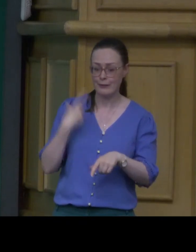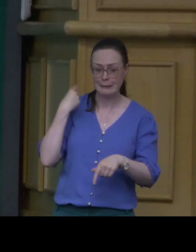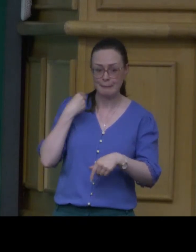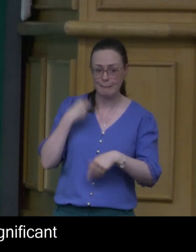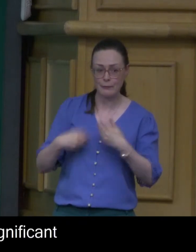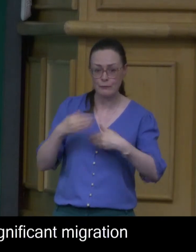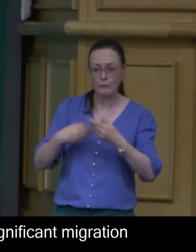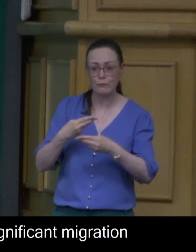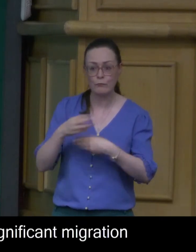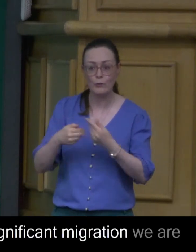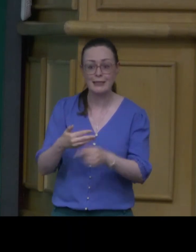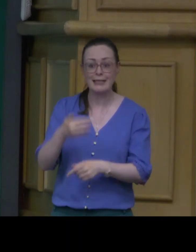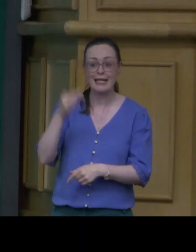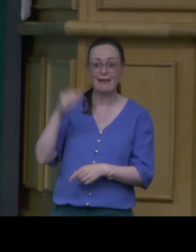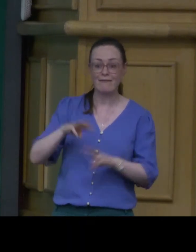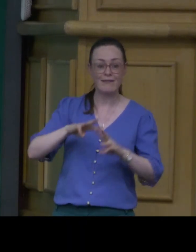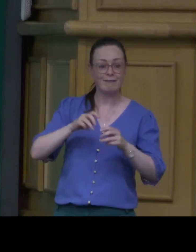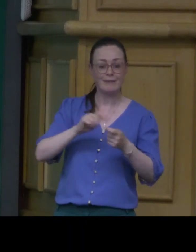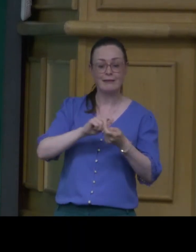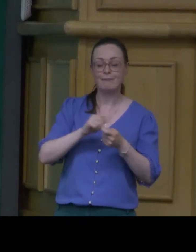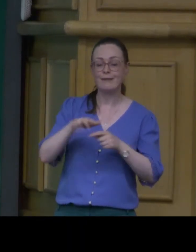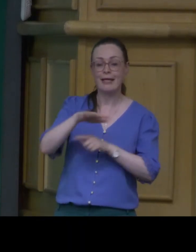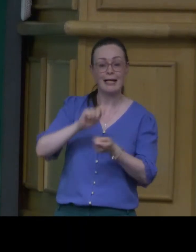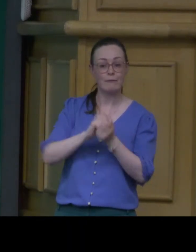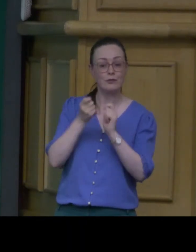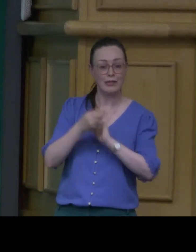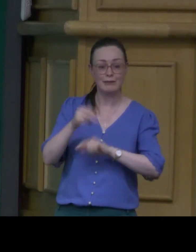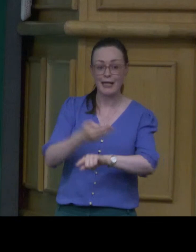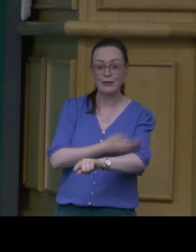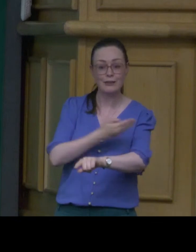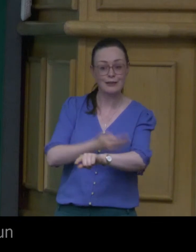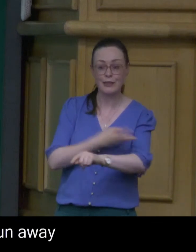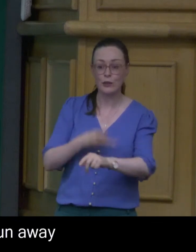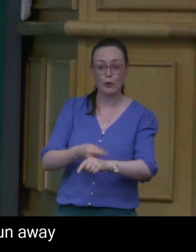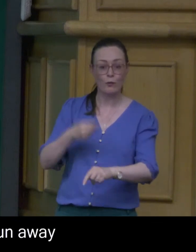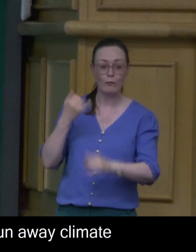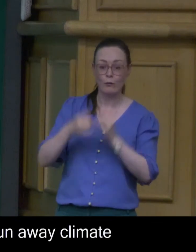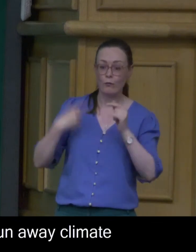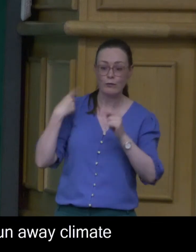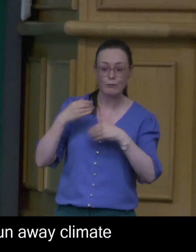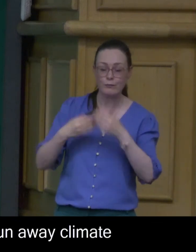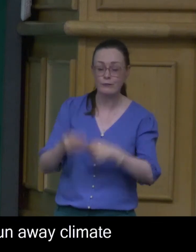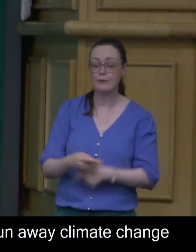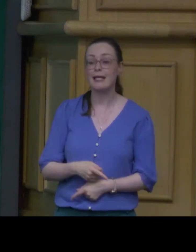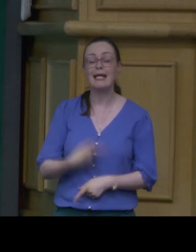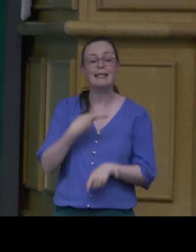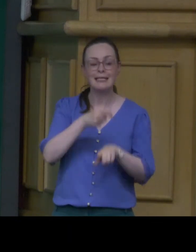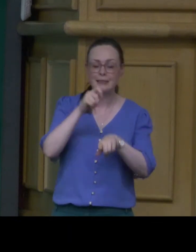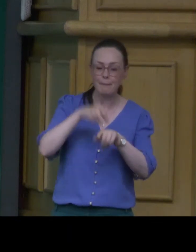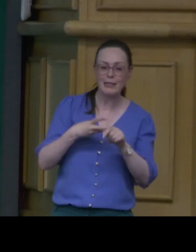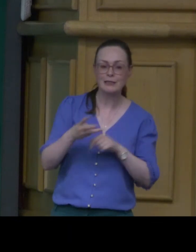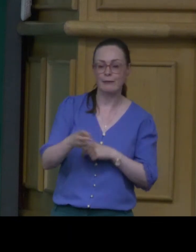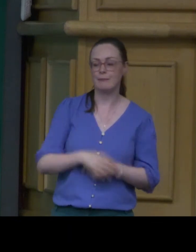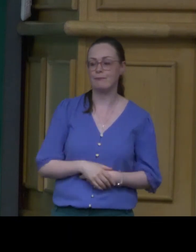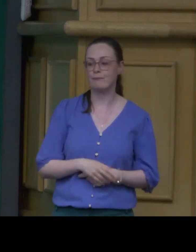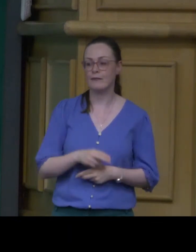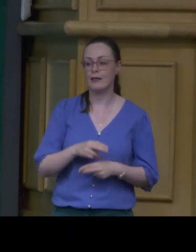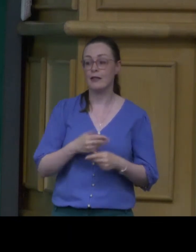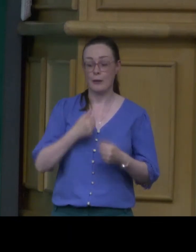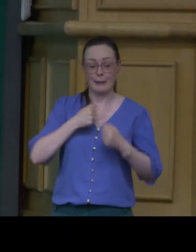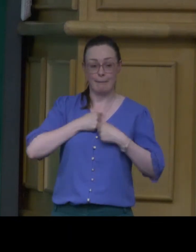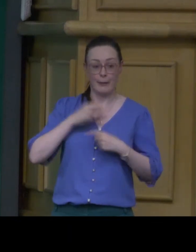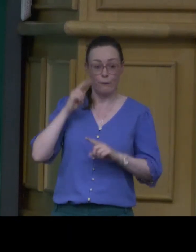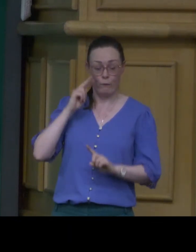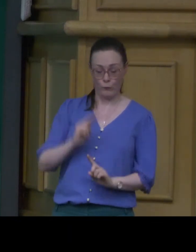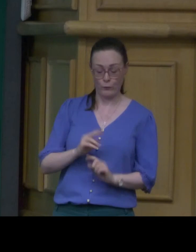if runaway climate change continues. That's the best way, rather than a Fortress Europe policy, in my